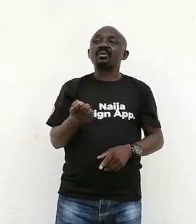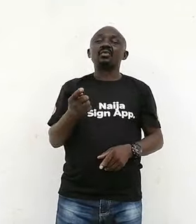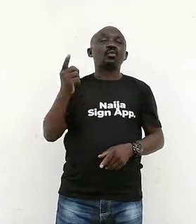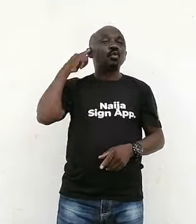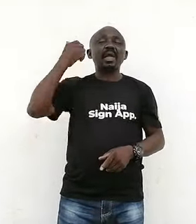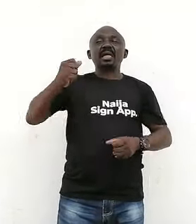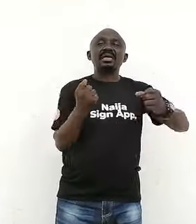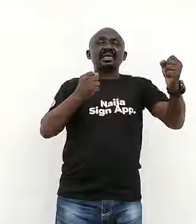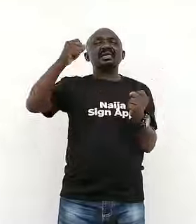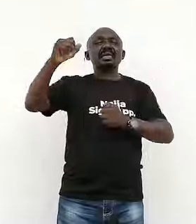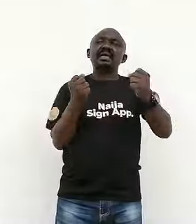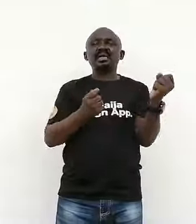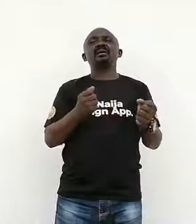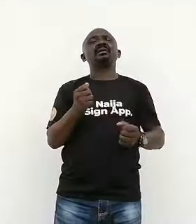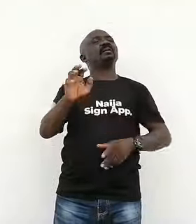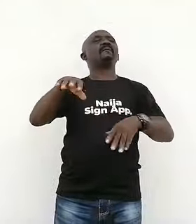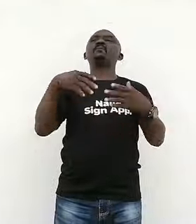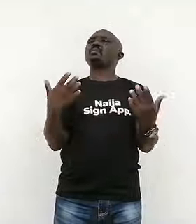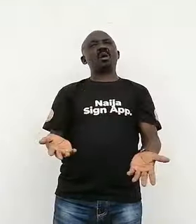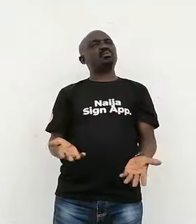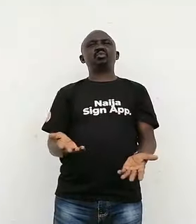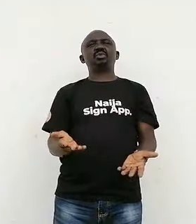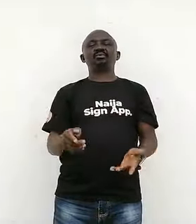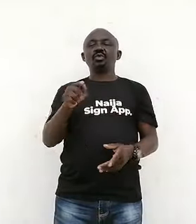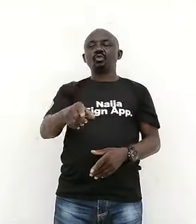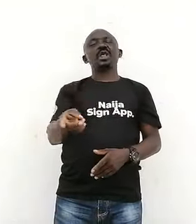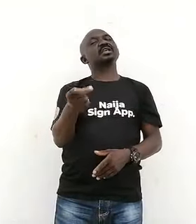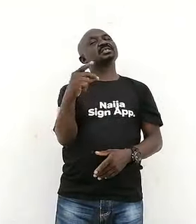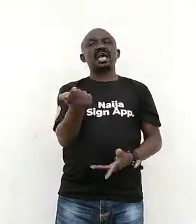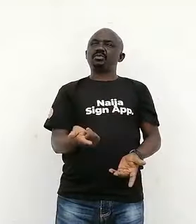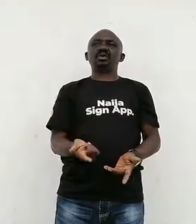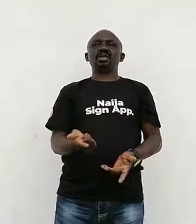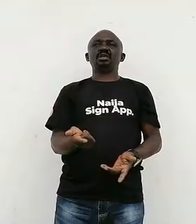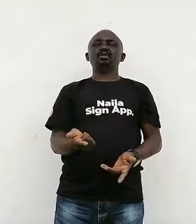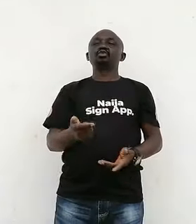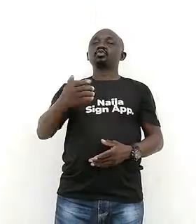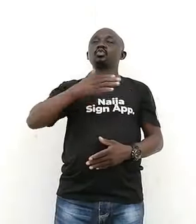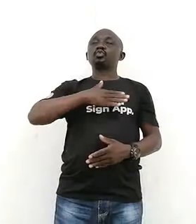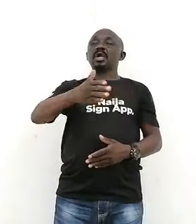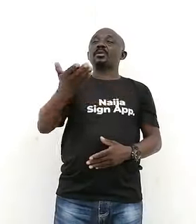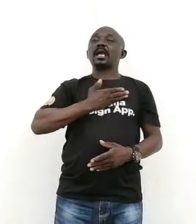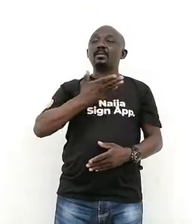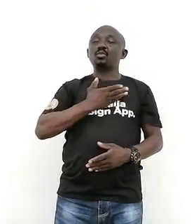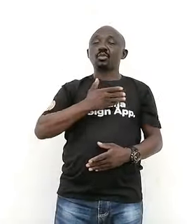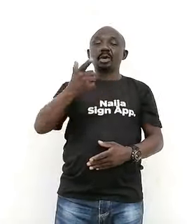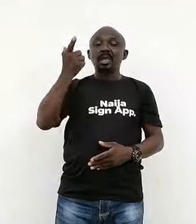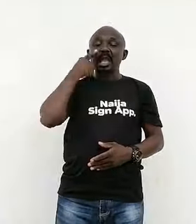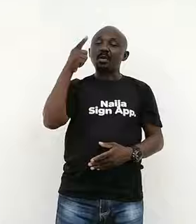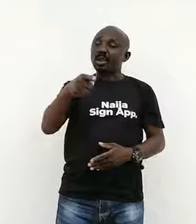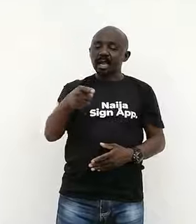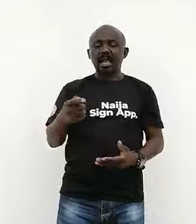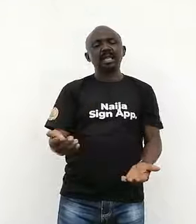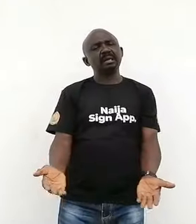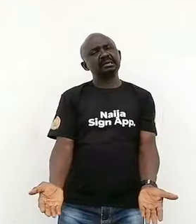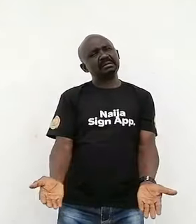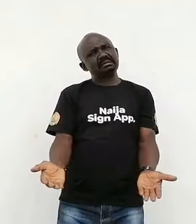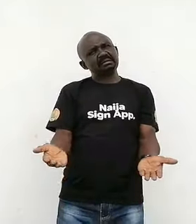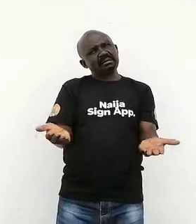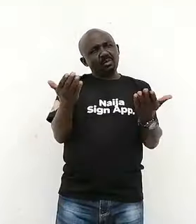attention. People don't even know what you're talking about. This is a part of history that people seem to be very oblivious of, but at the same